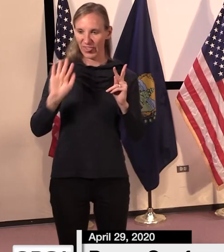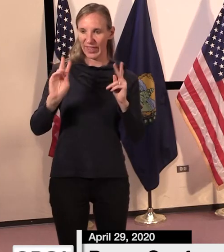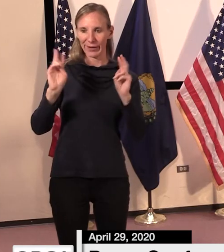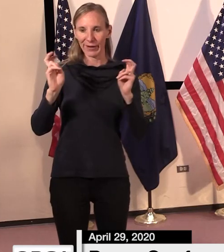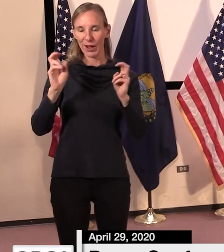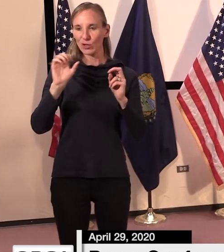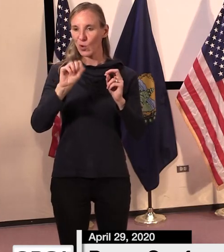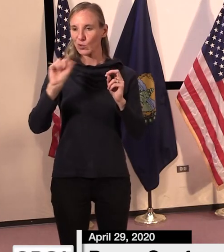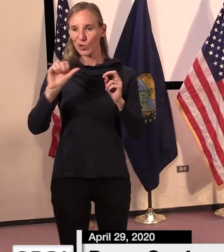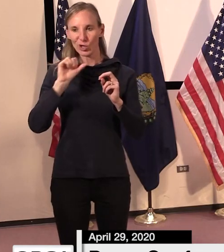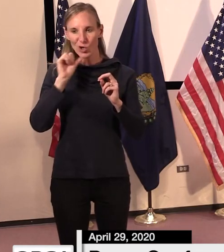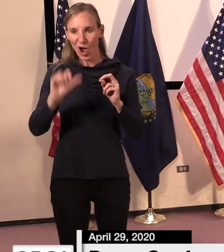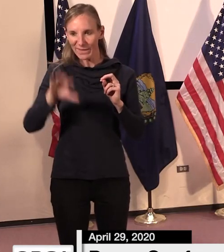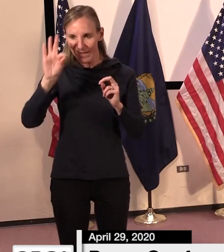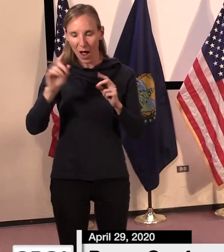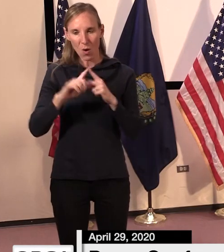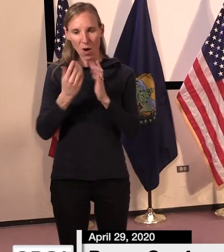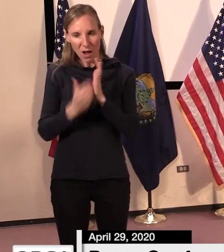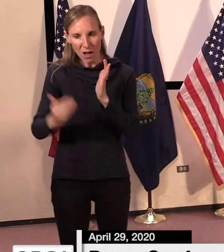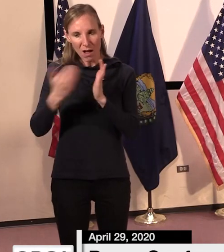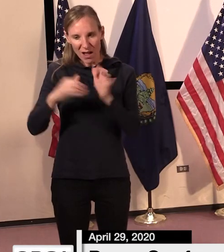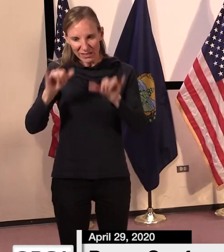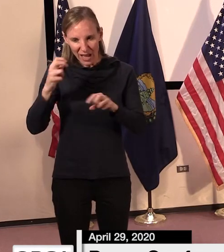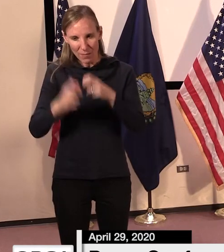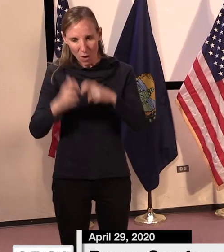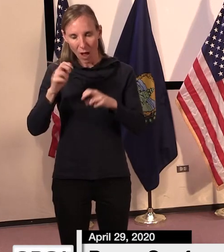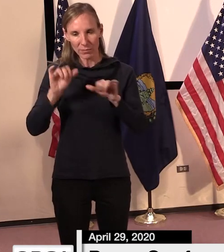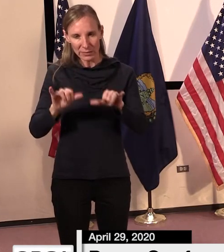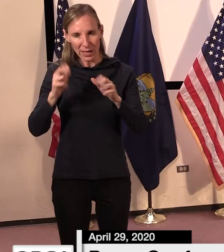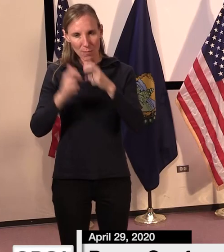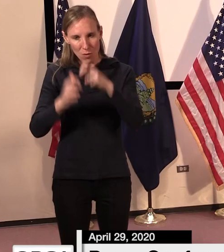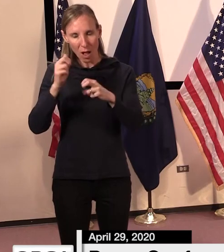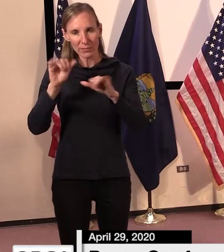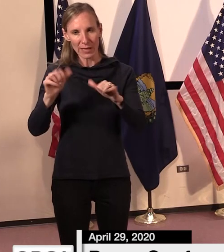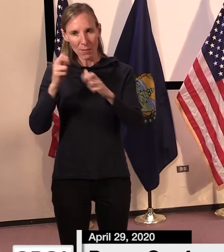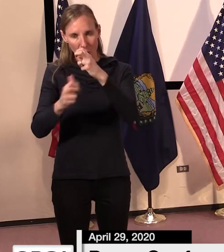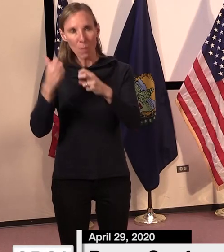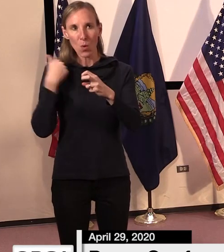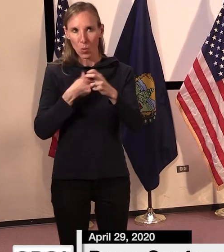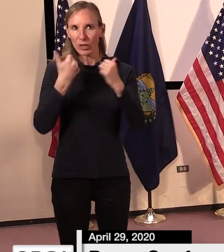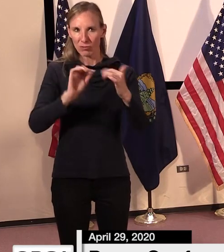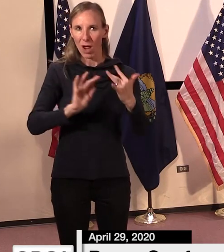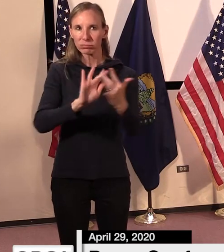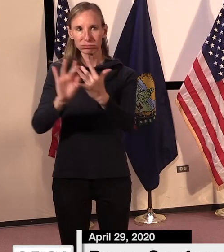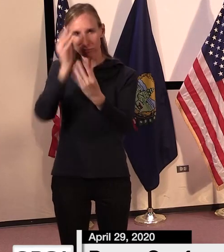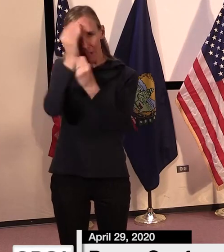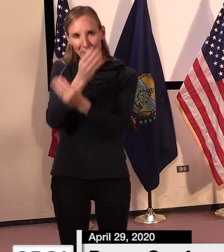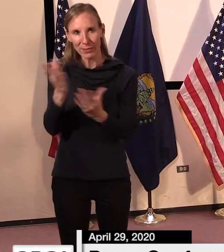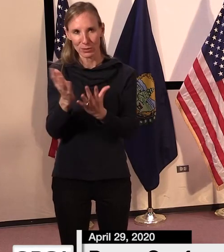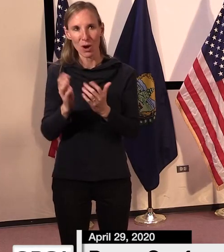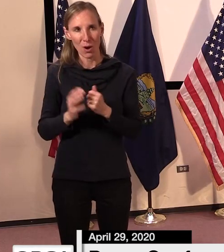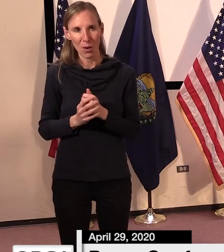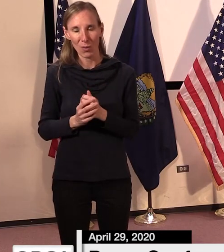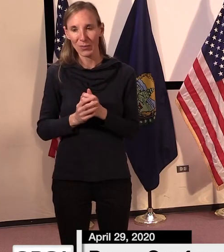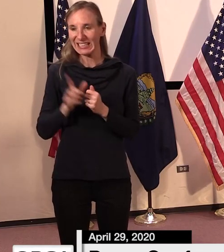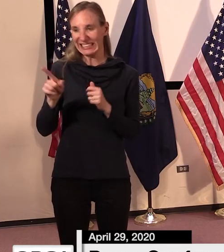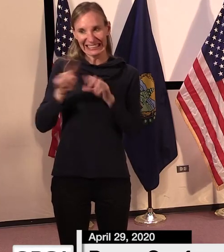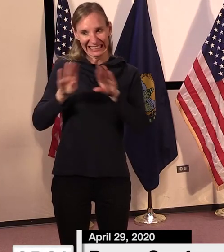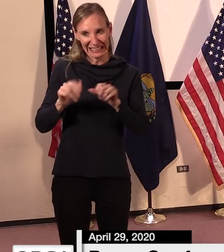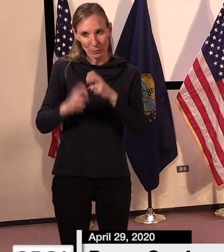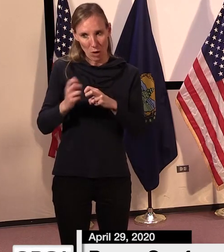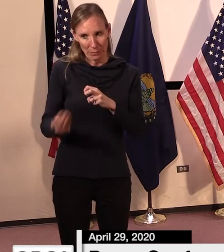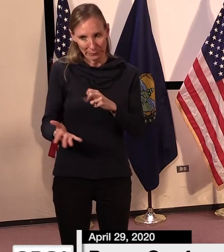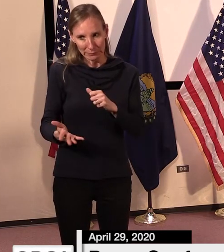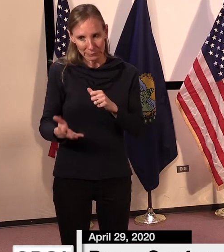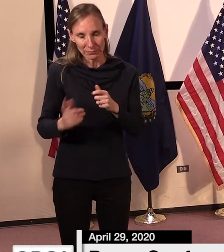with a reoccurring issue, we are trying multiple methods to reach out to people to let them know that either it's a system issue